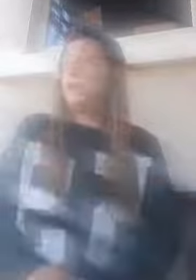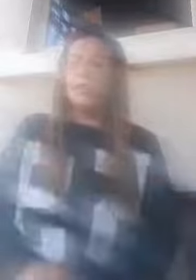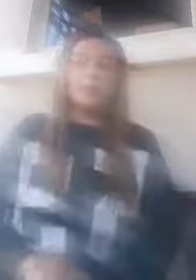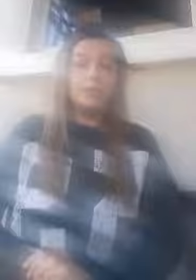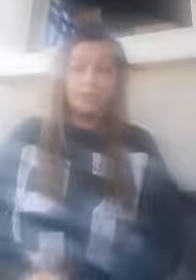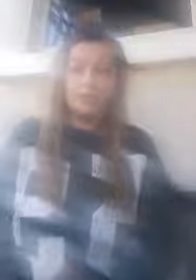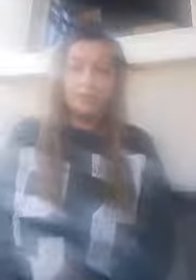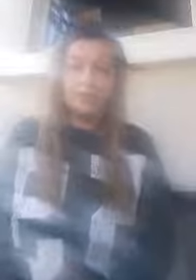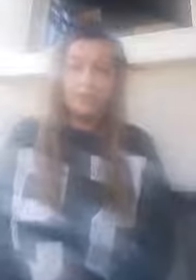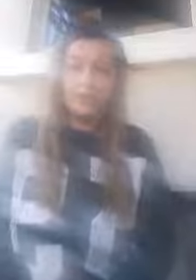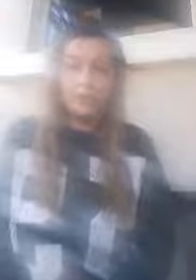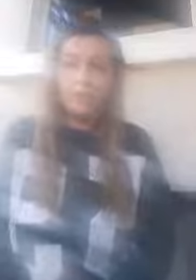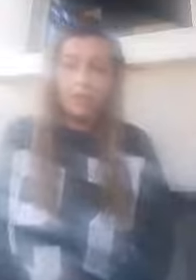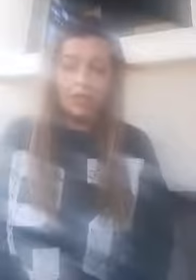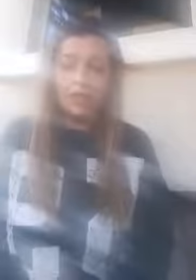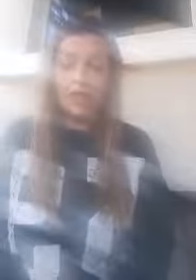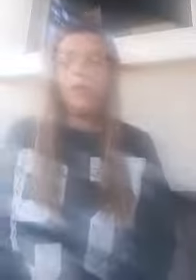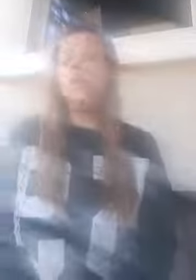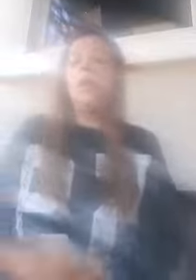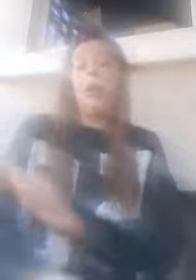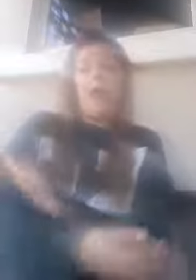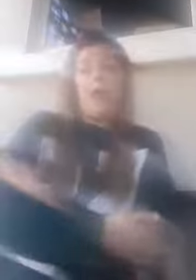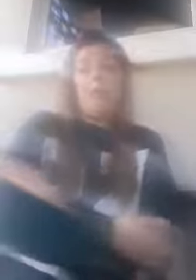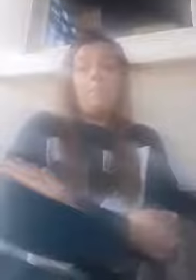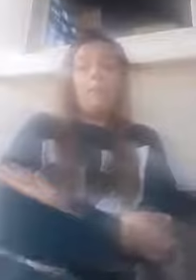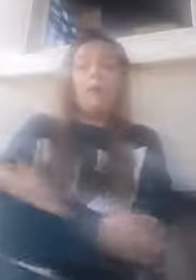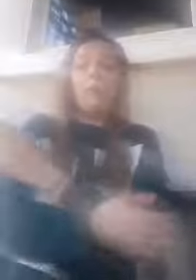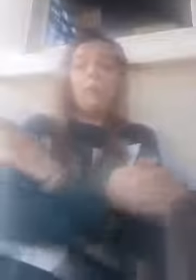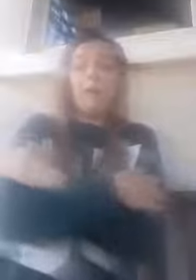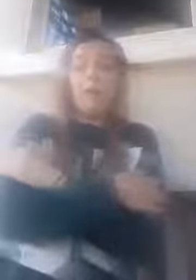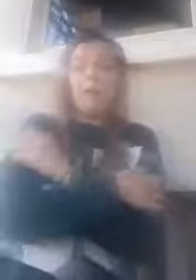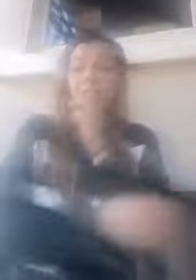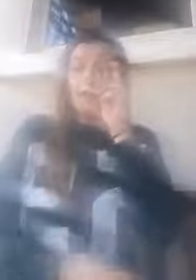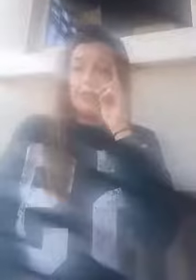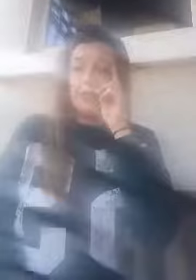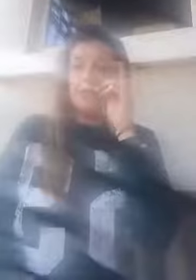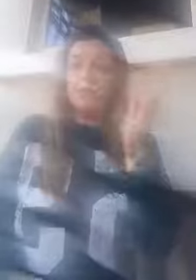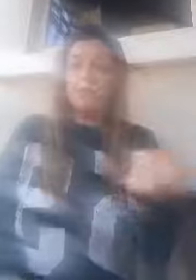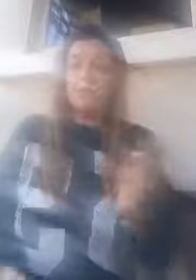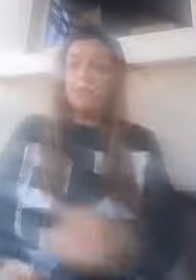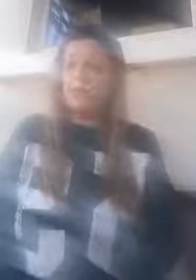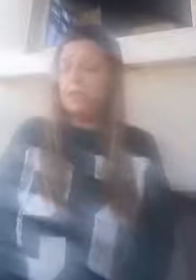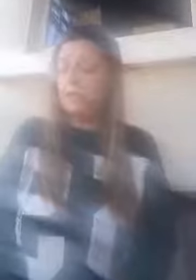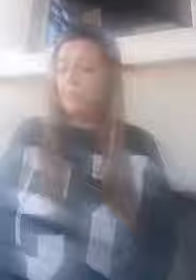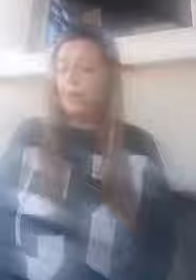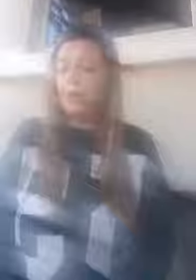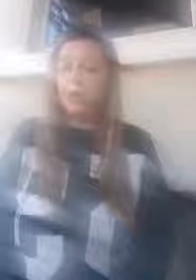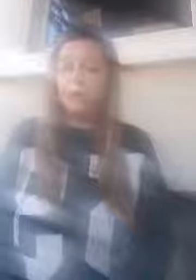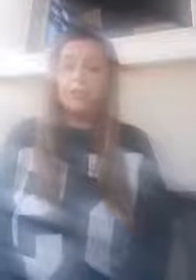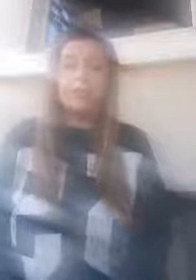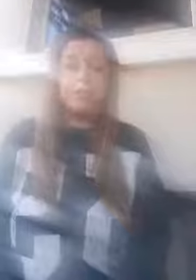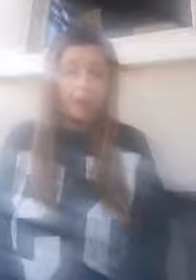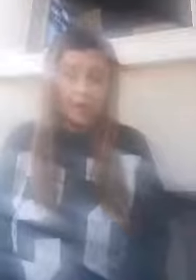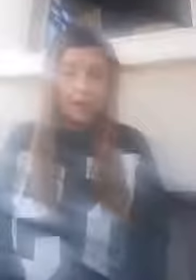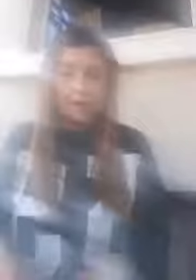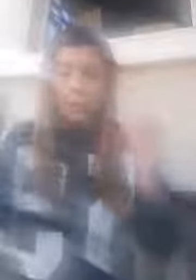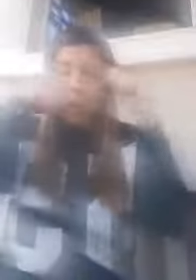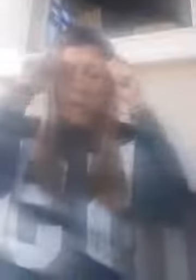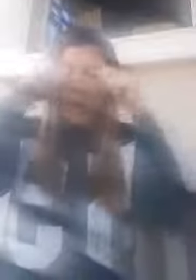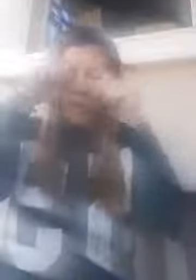someone's been sitting in my chair. And baby bear said, someone's been sitting in my chair and it's all broken. Woo-hoo-hoo-hoo